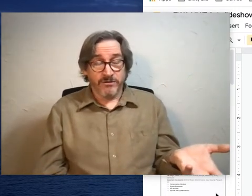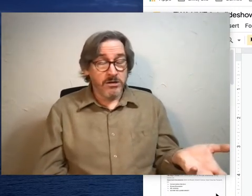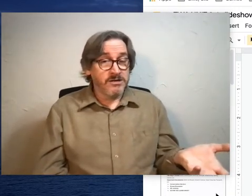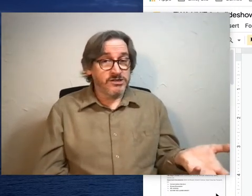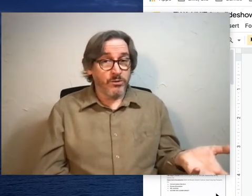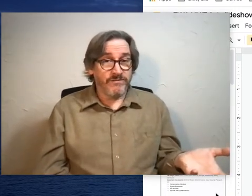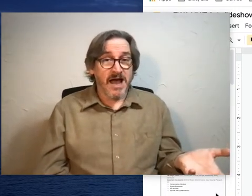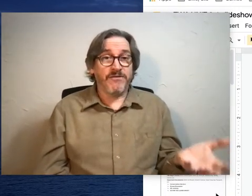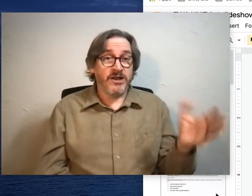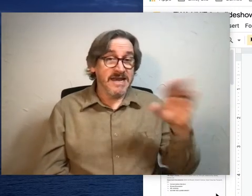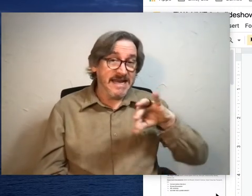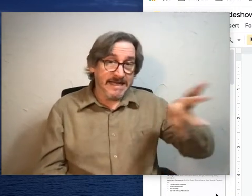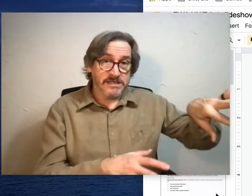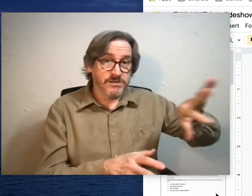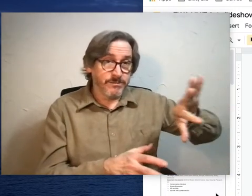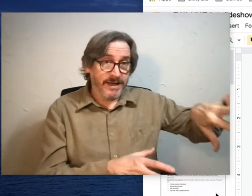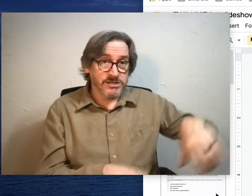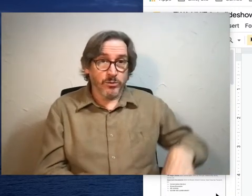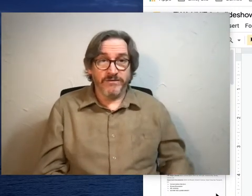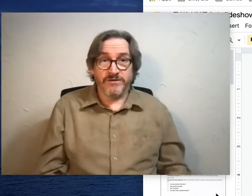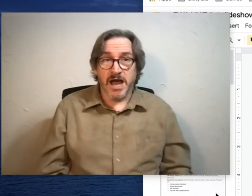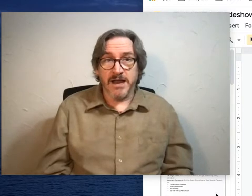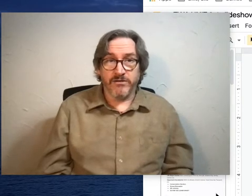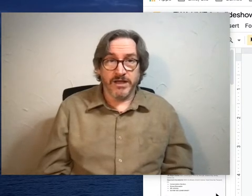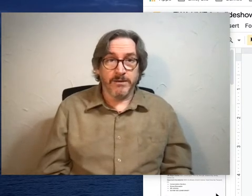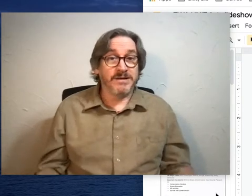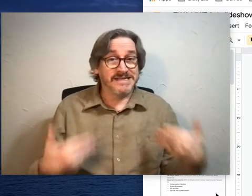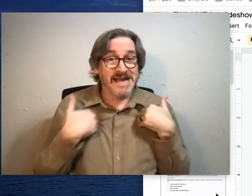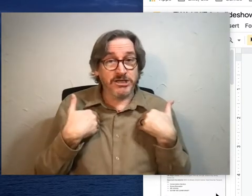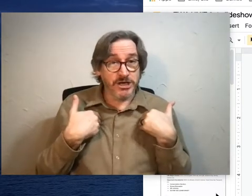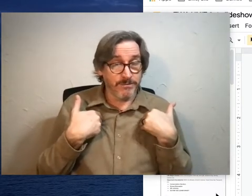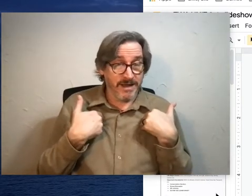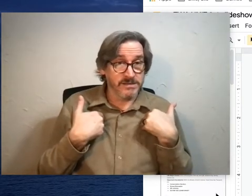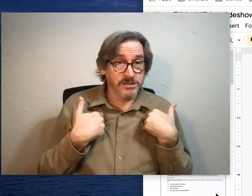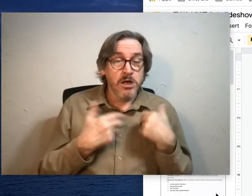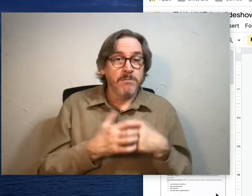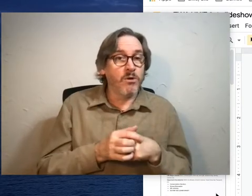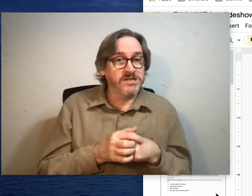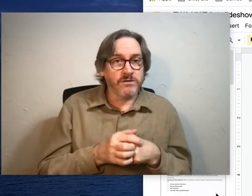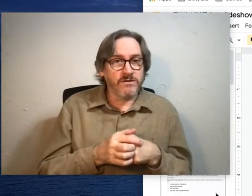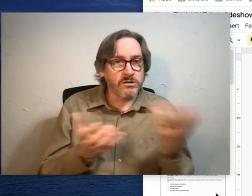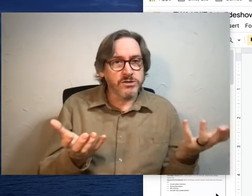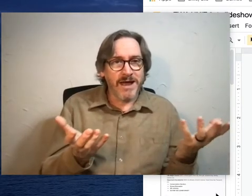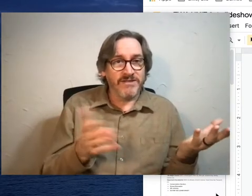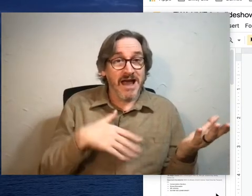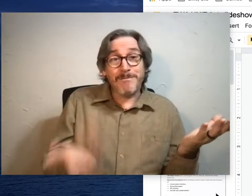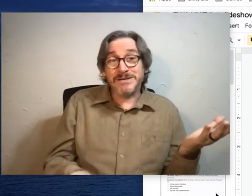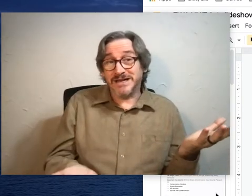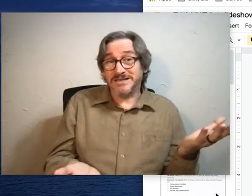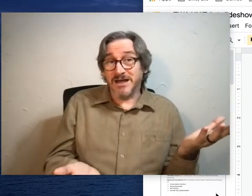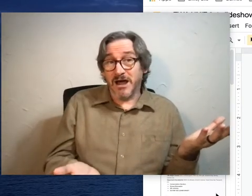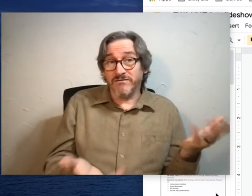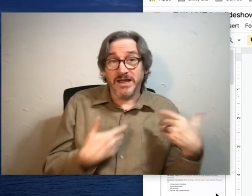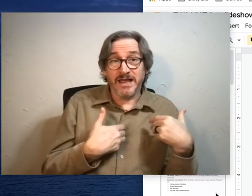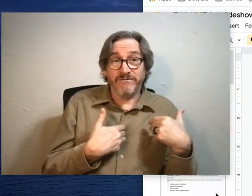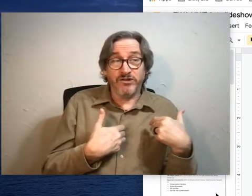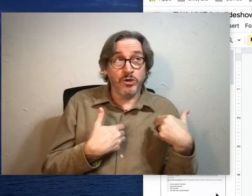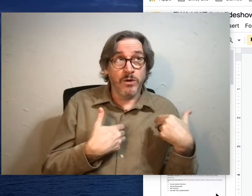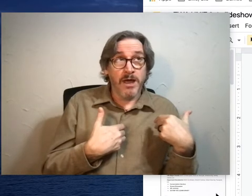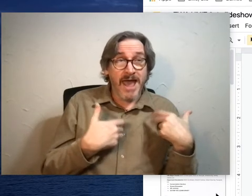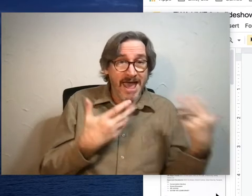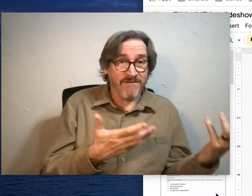have. So we've got the needs-based, we've got the possession-based, but we also have the opposite of